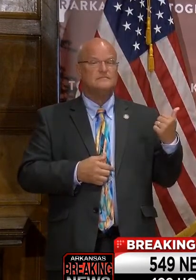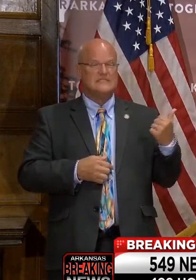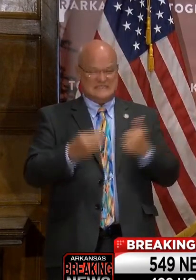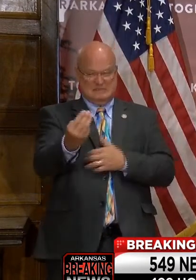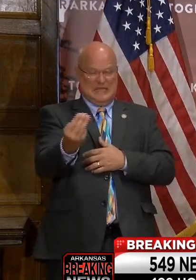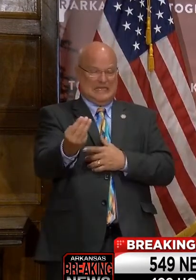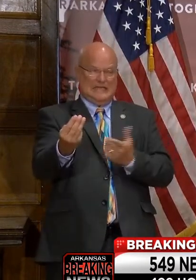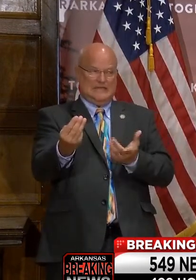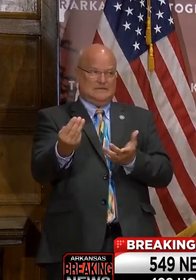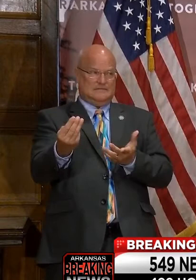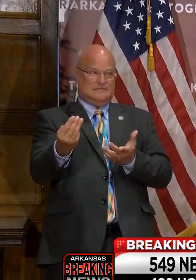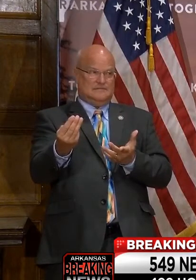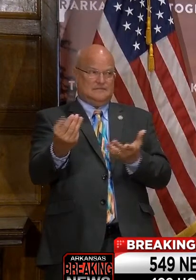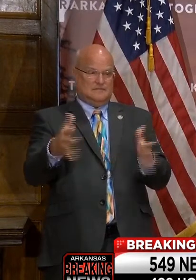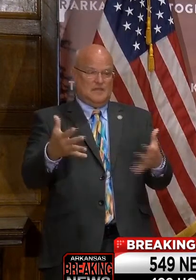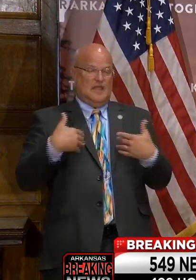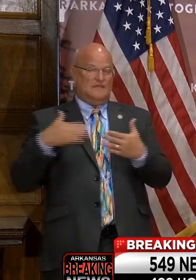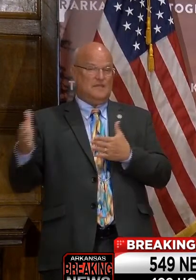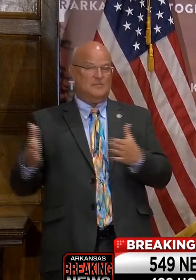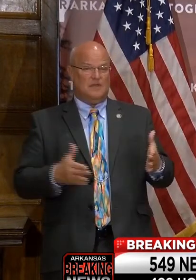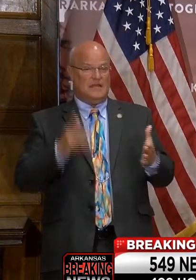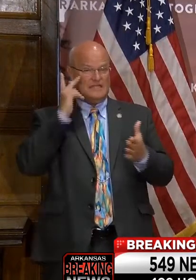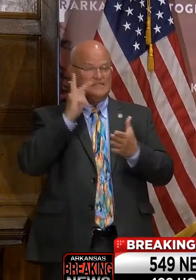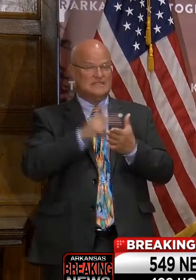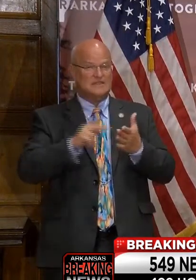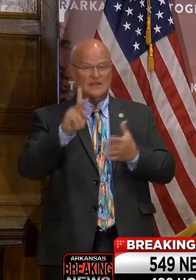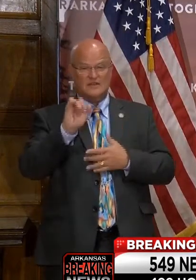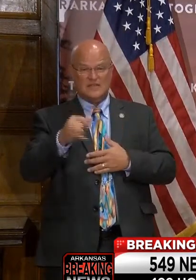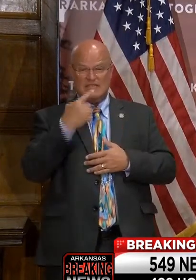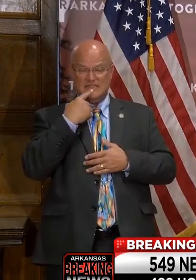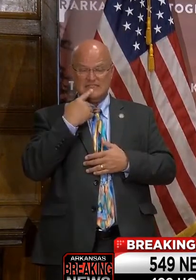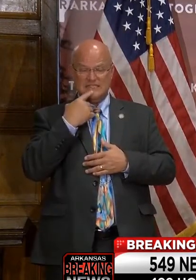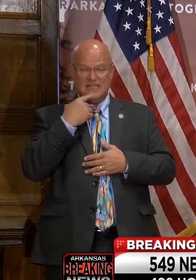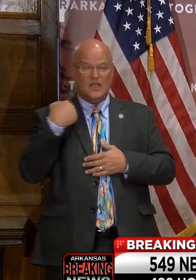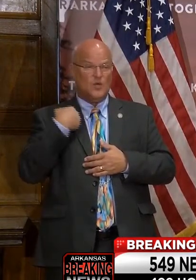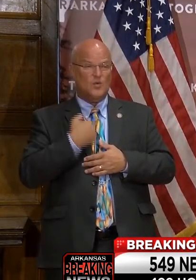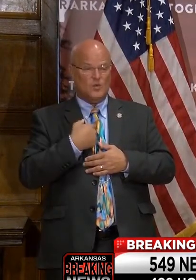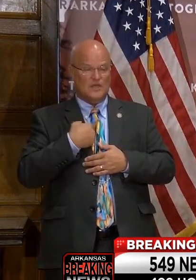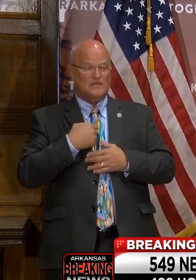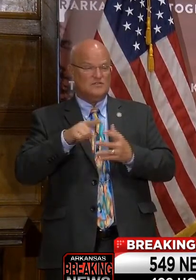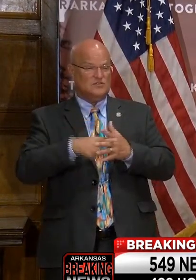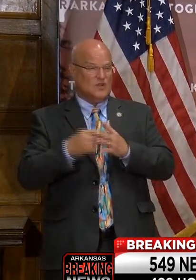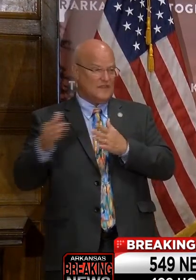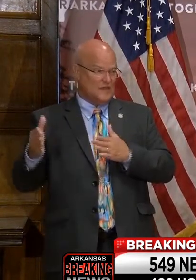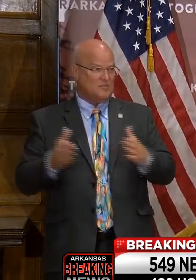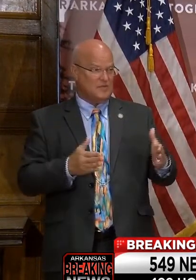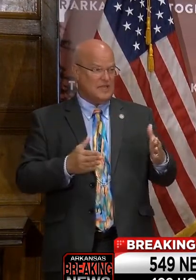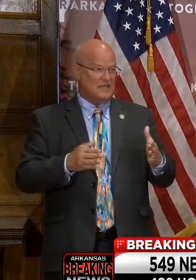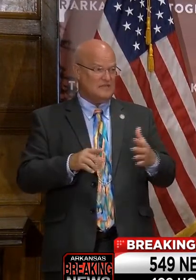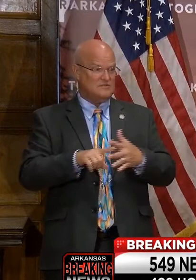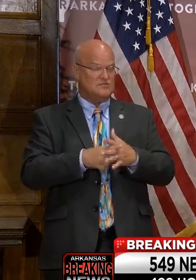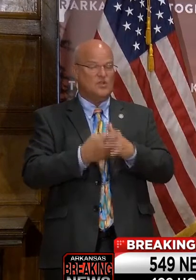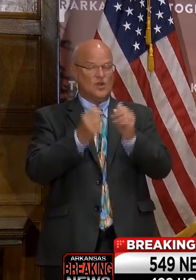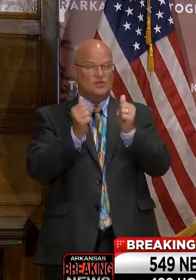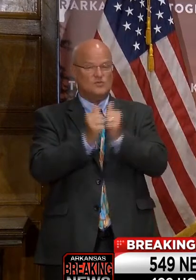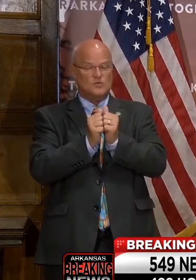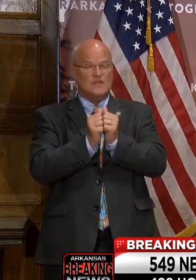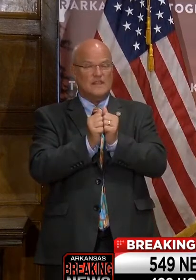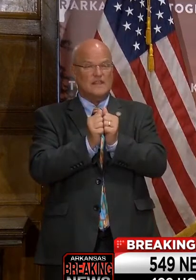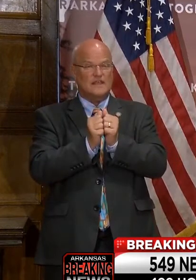Monday, and everybody has the plan, as Secretary Key indicated, and we're going to implement that plan, and it starts with